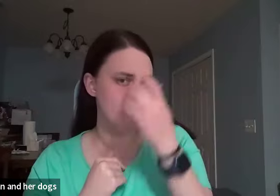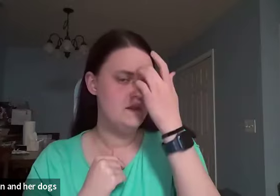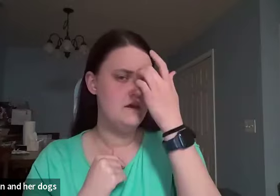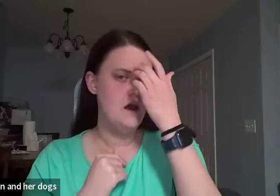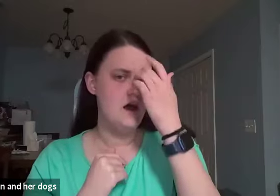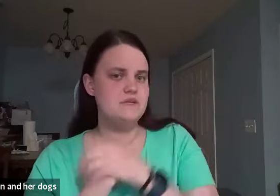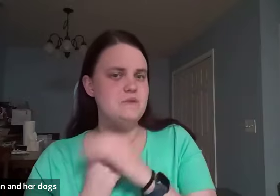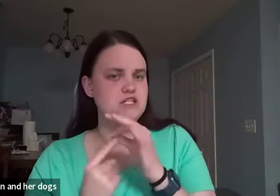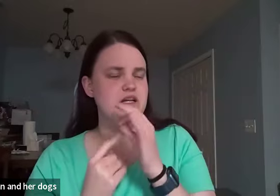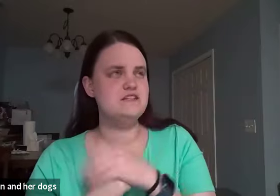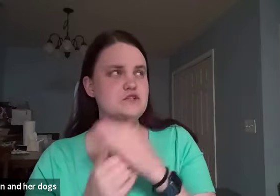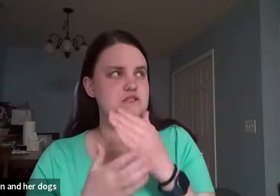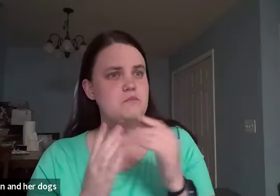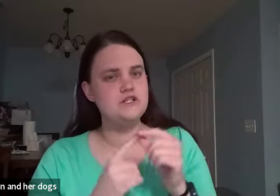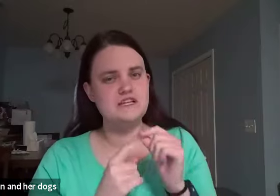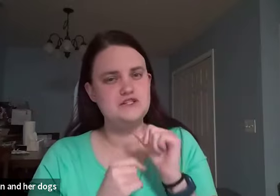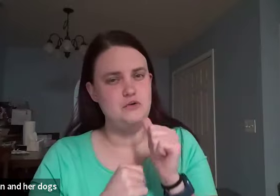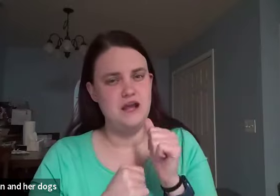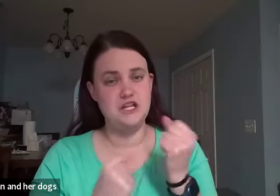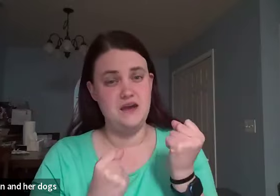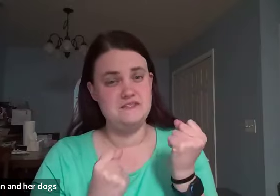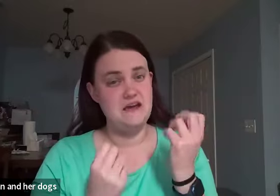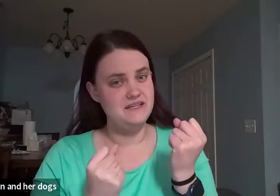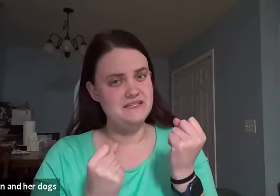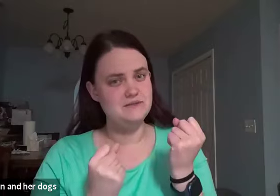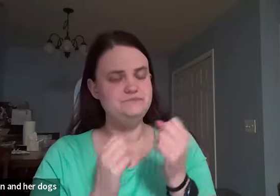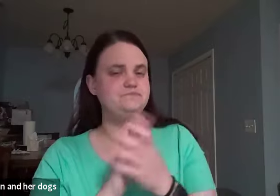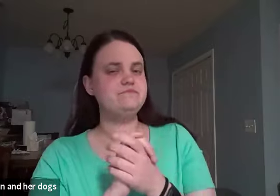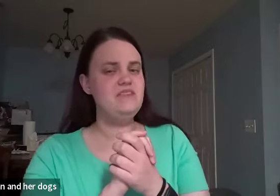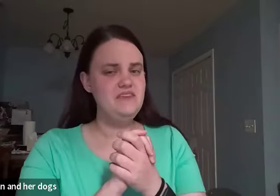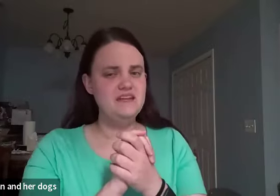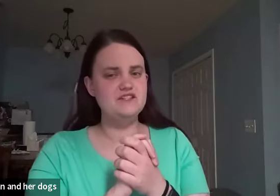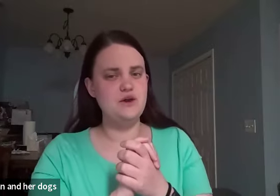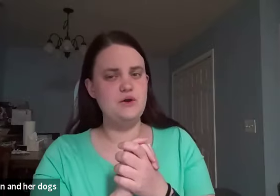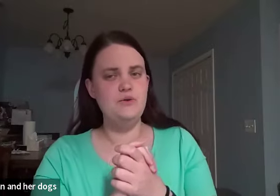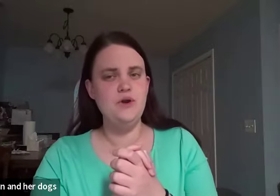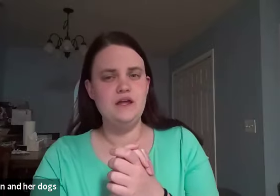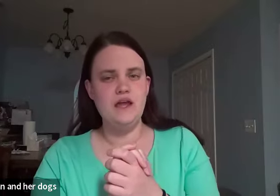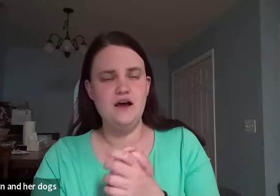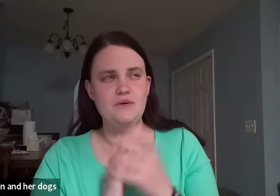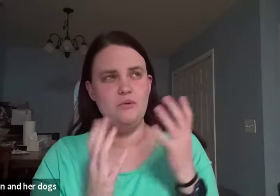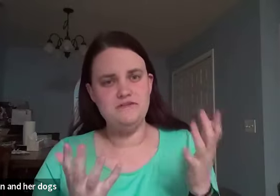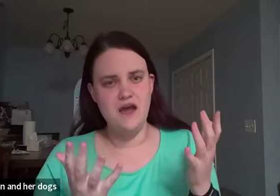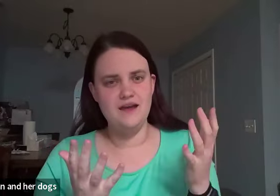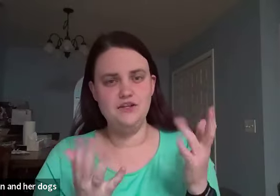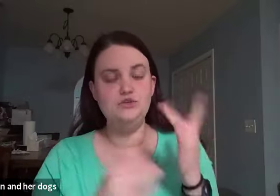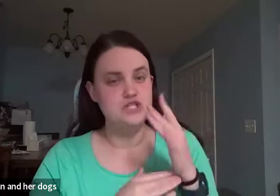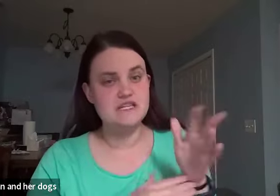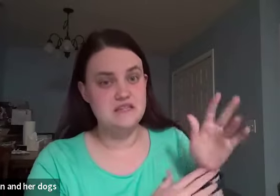ASL, especially because there are some words that don't actually have signs. And so, with that, you just end